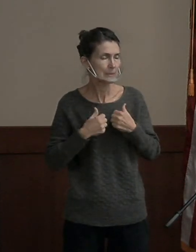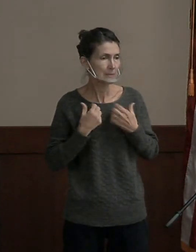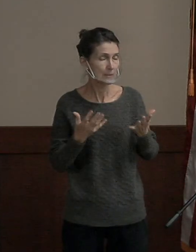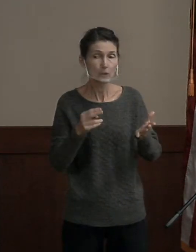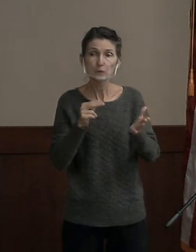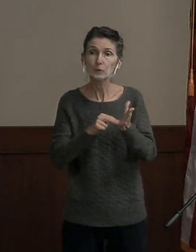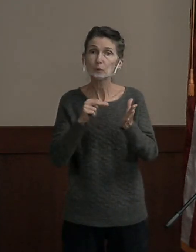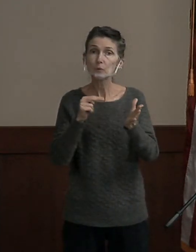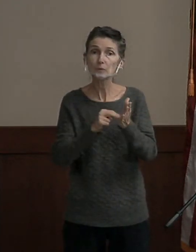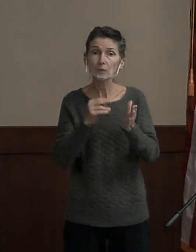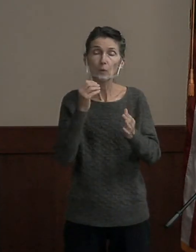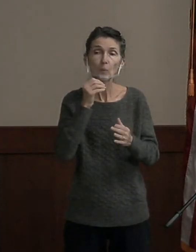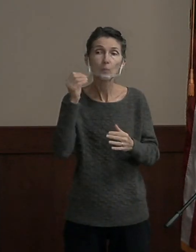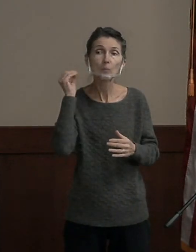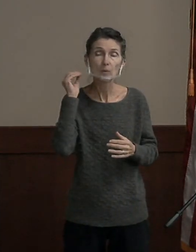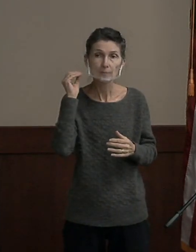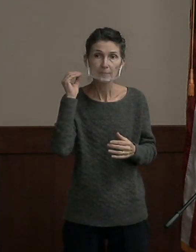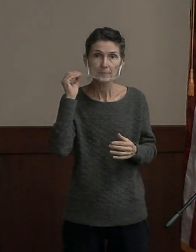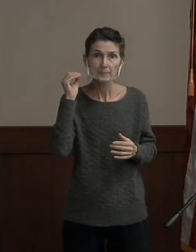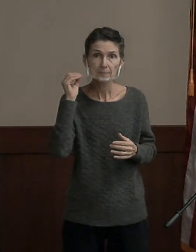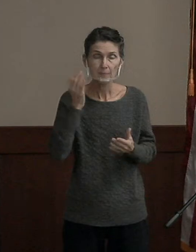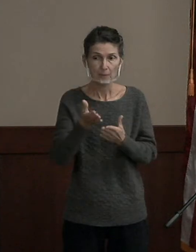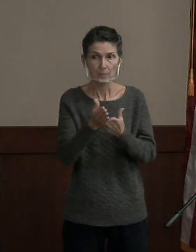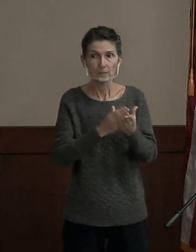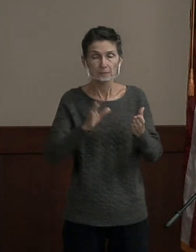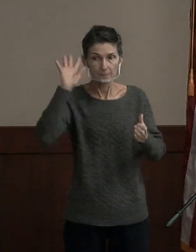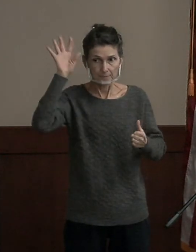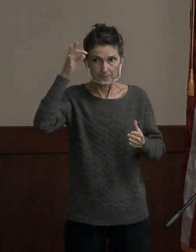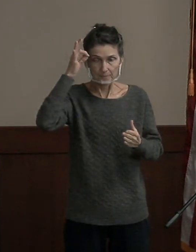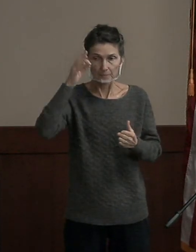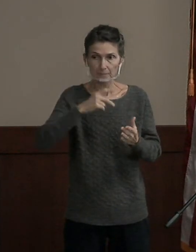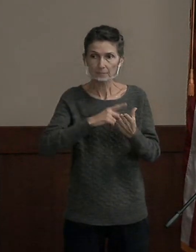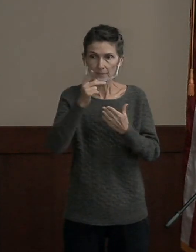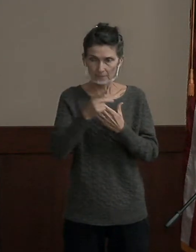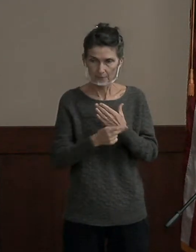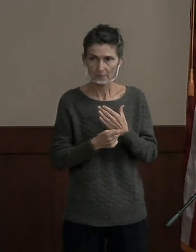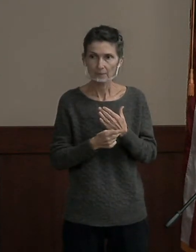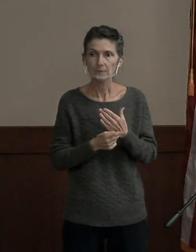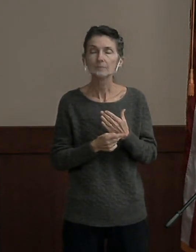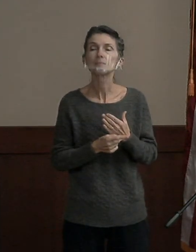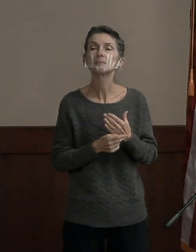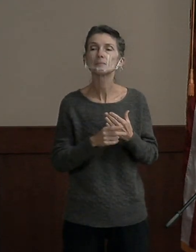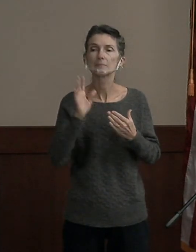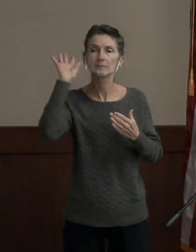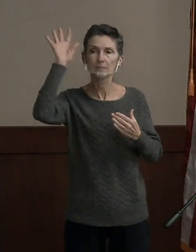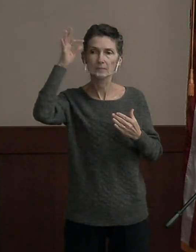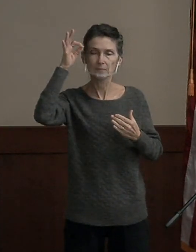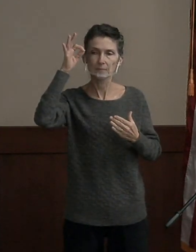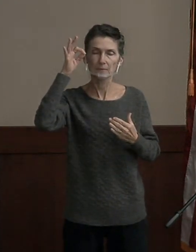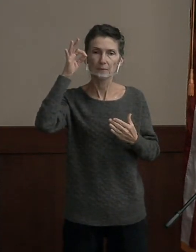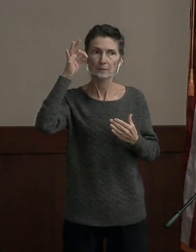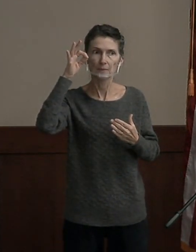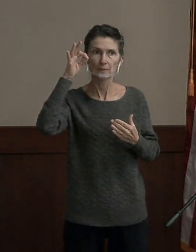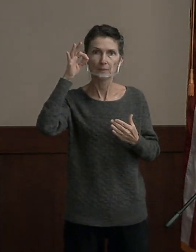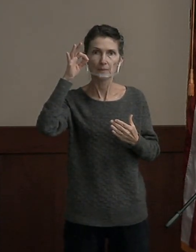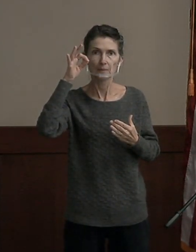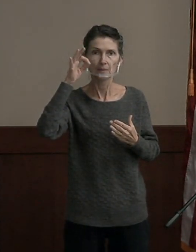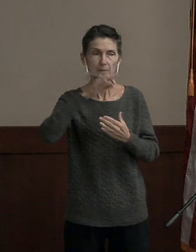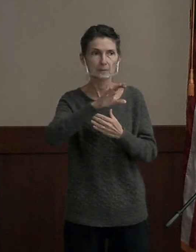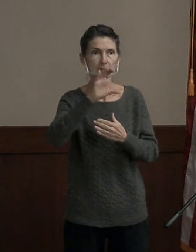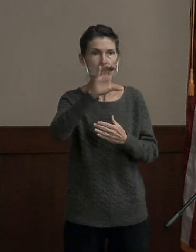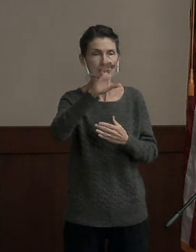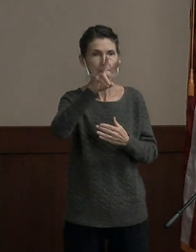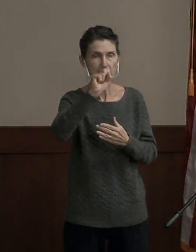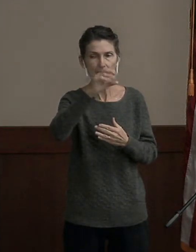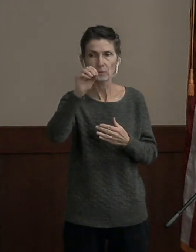The nursing homes are part of a federal program. The feds basically enlisted CVS